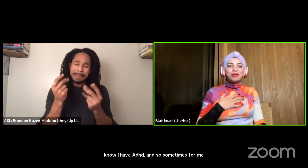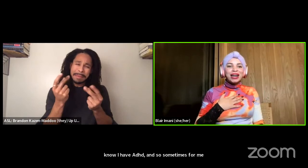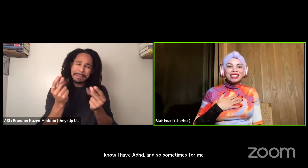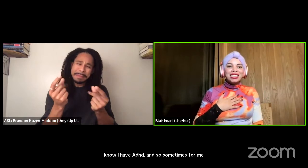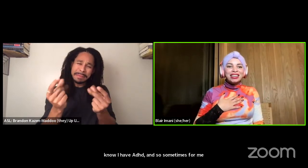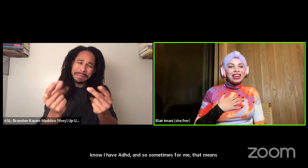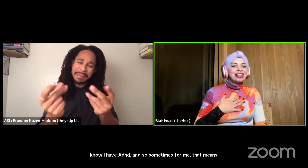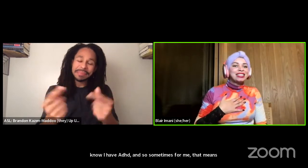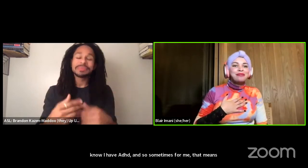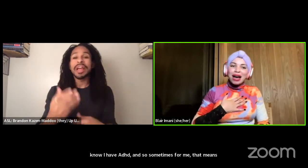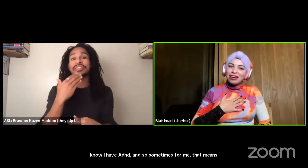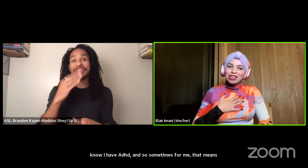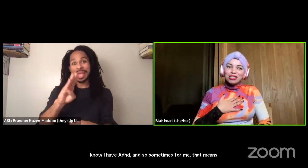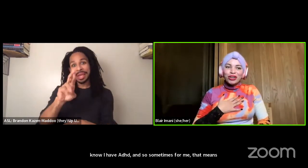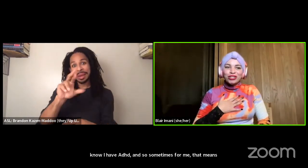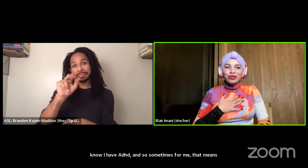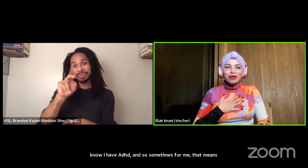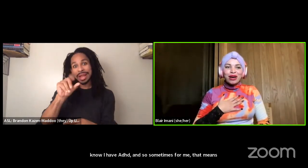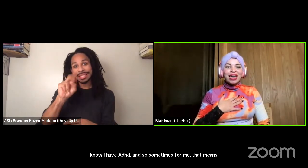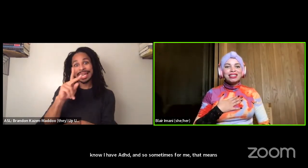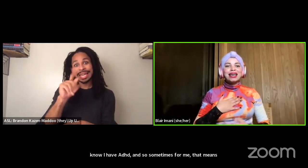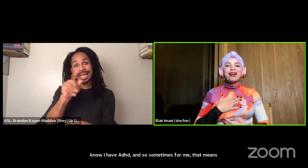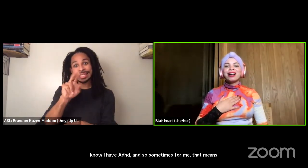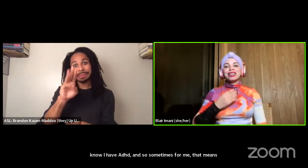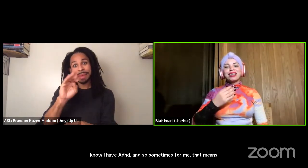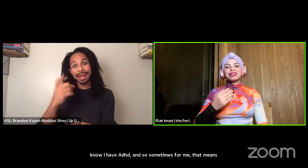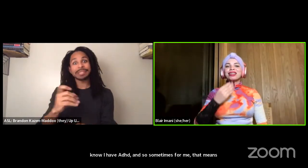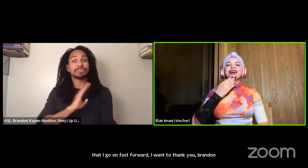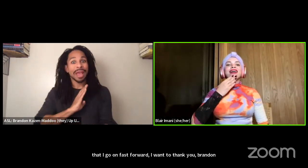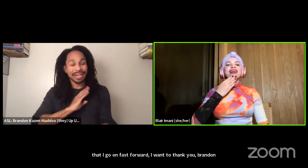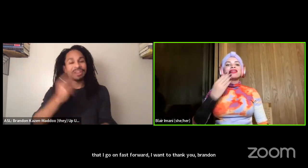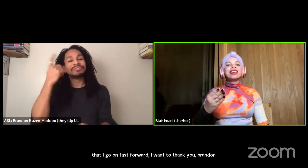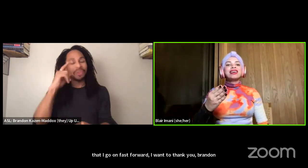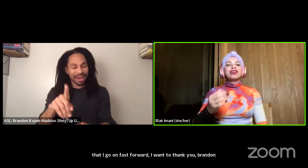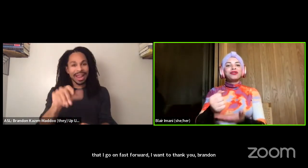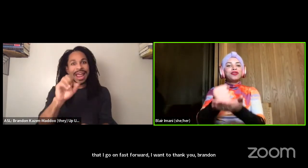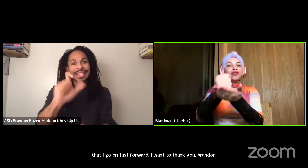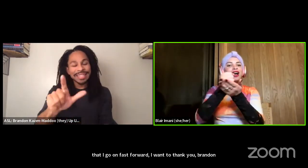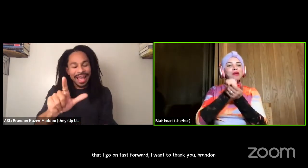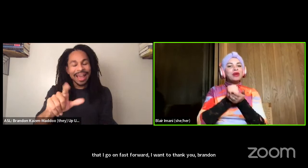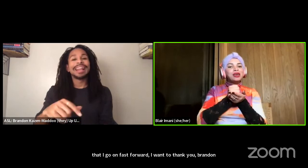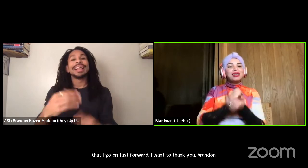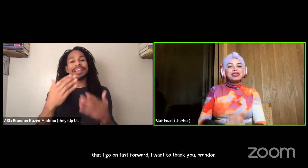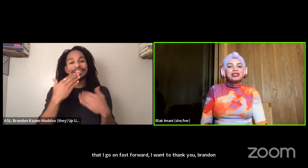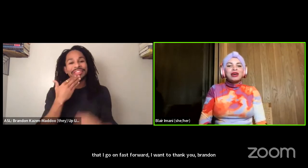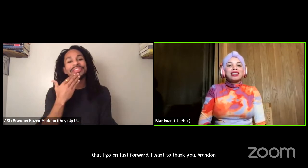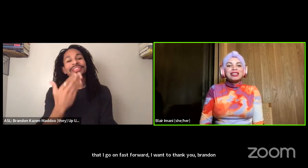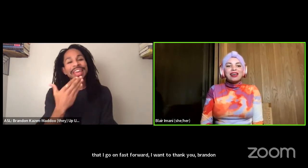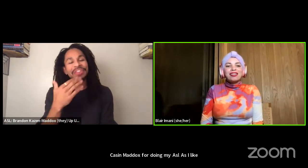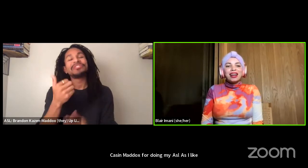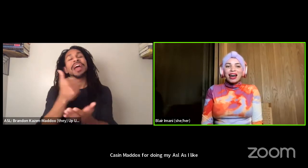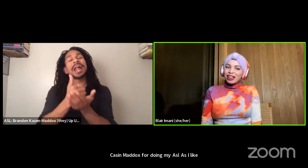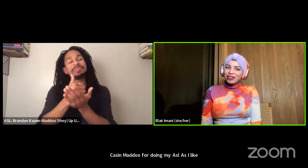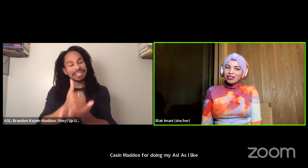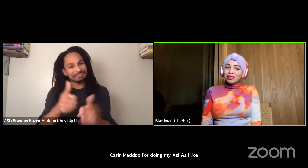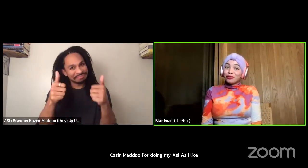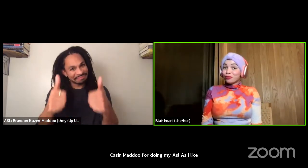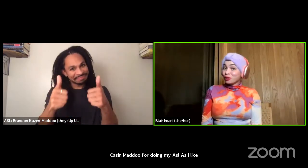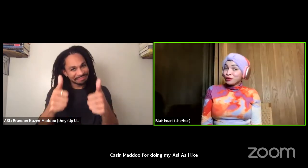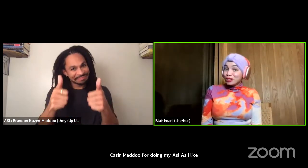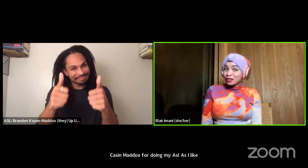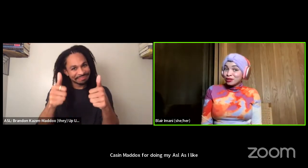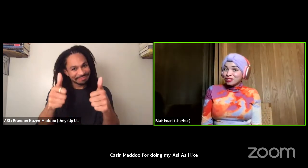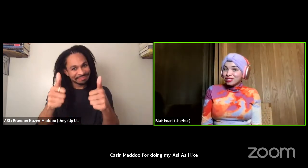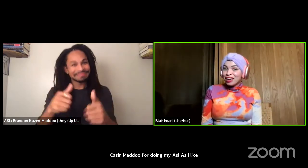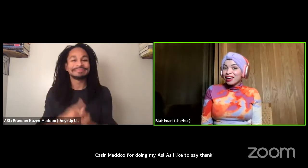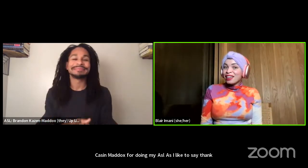you, Brandon, Kaz, and Maddox for doing my ASL, as I like to say. Thank you for helping me. That's some ASL that I learned